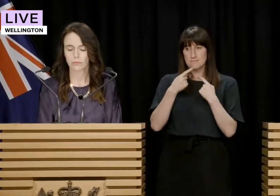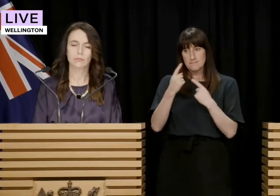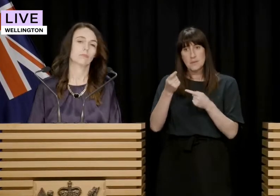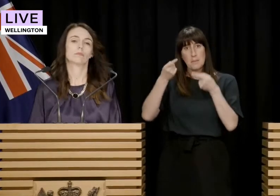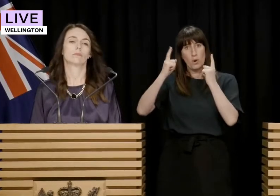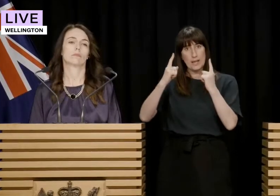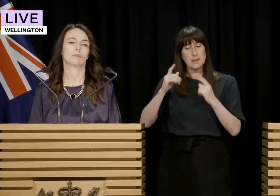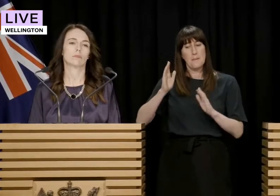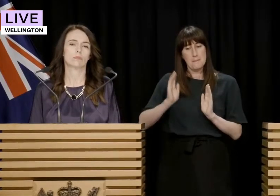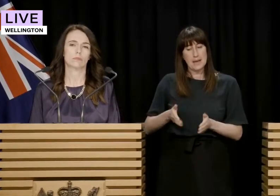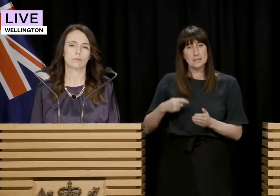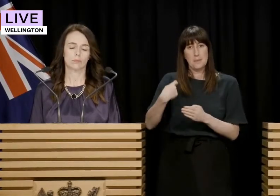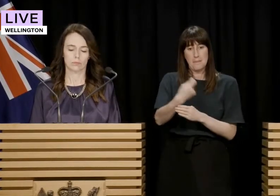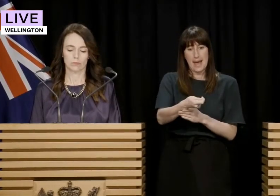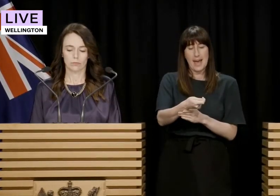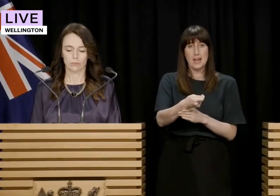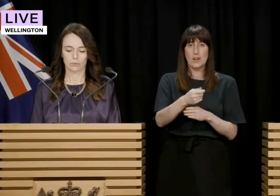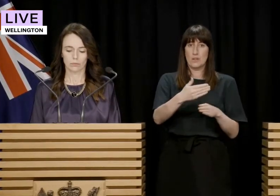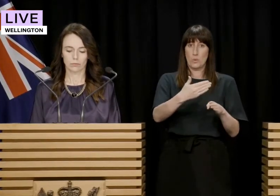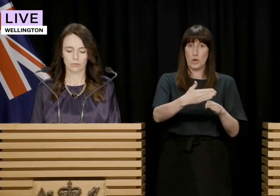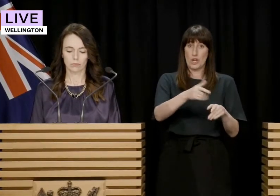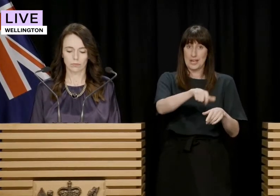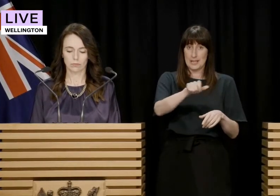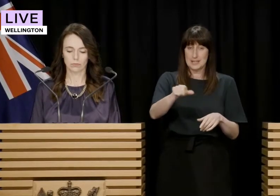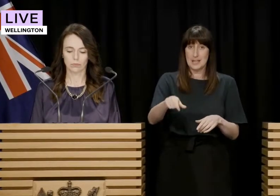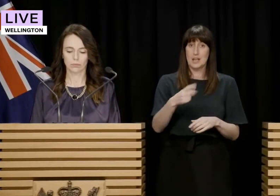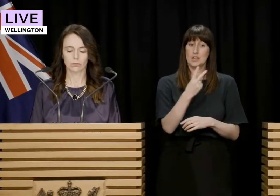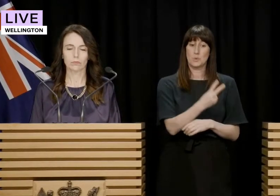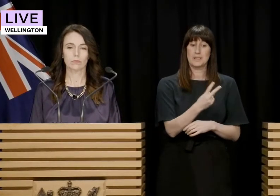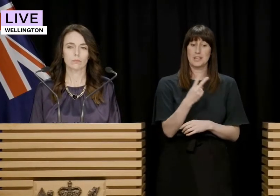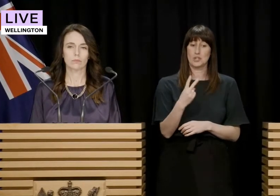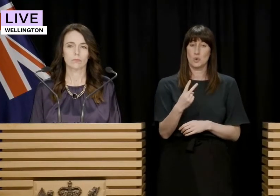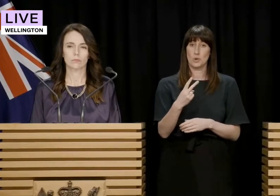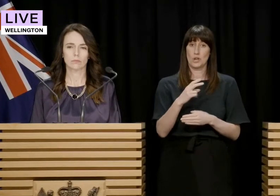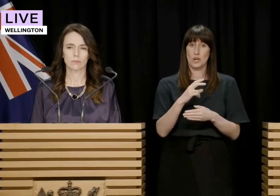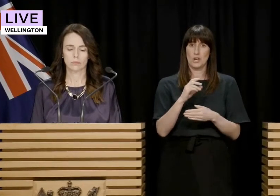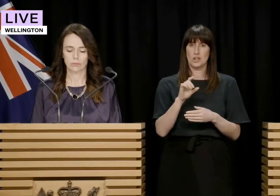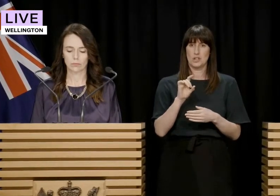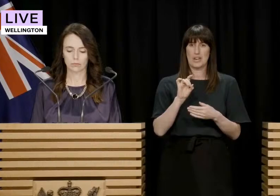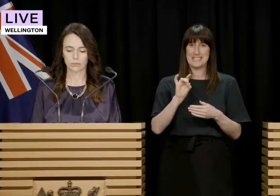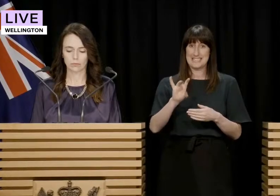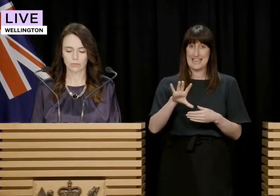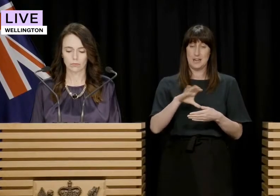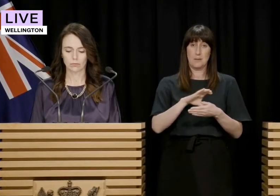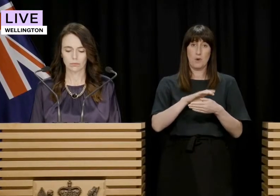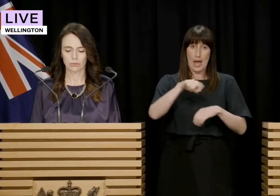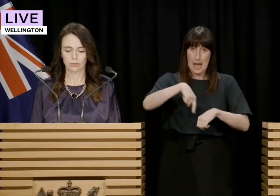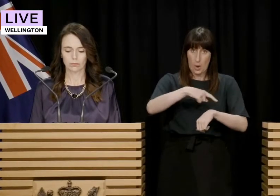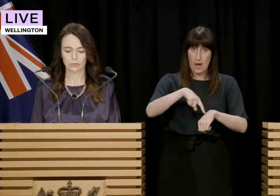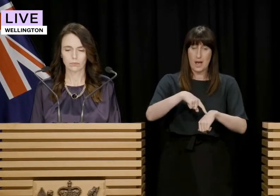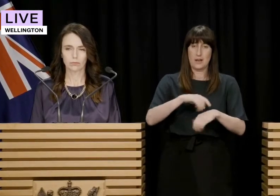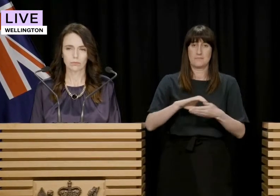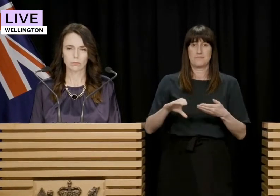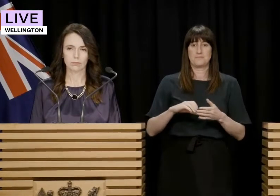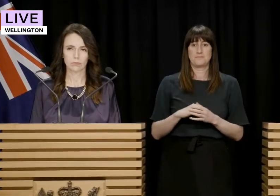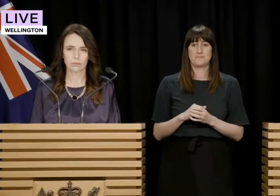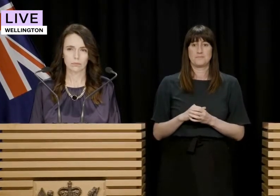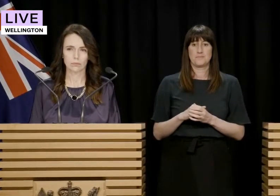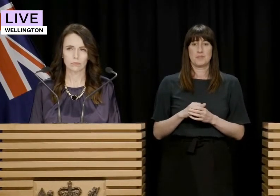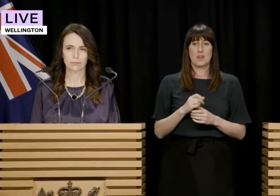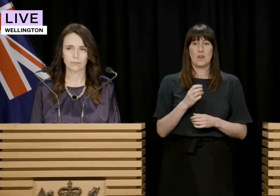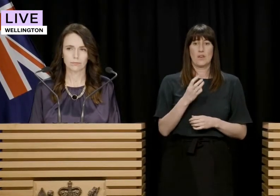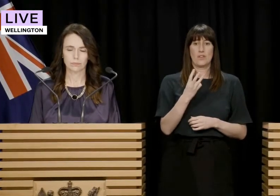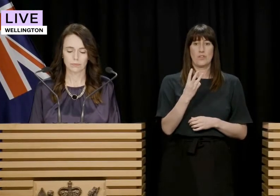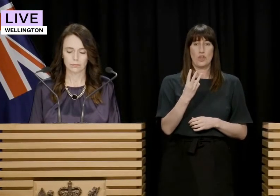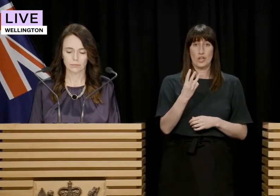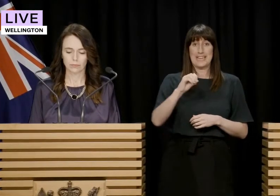least $22.10 an hour, which is above the minimum wage, to offer a minimum of 30 hours per week, and to make available appropriate pastoral